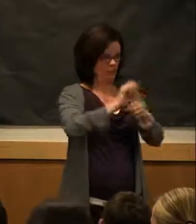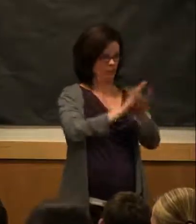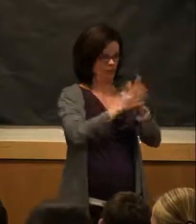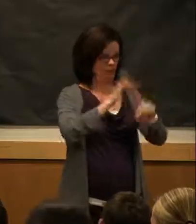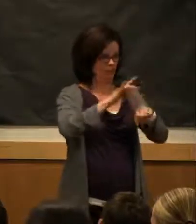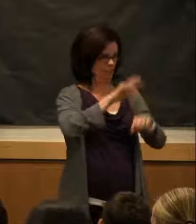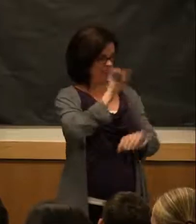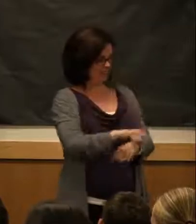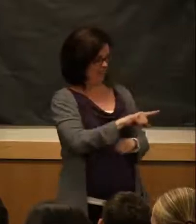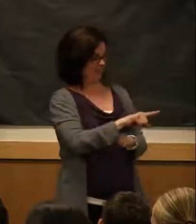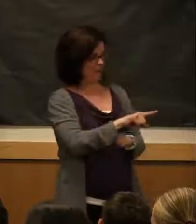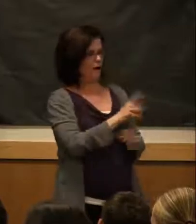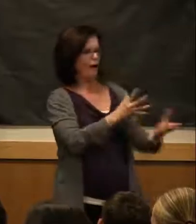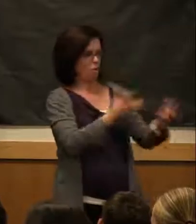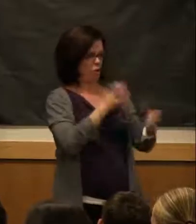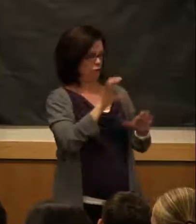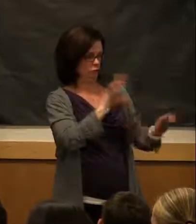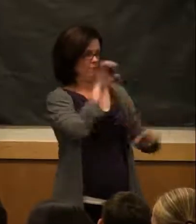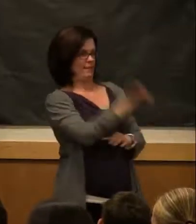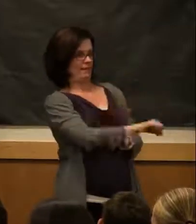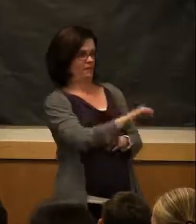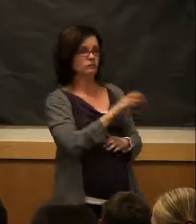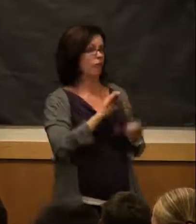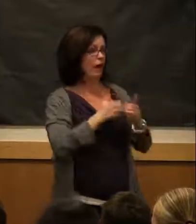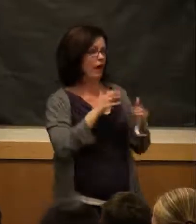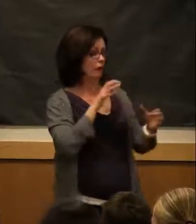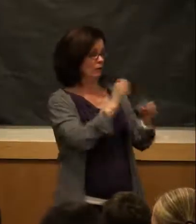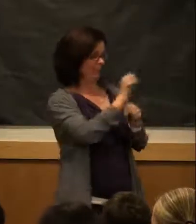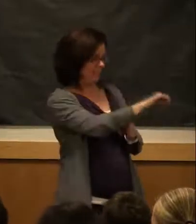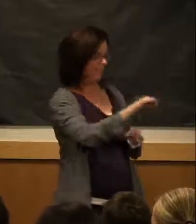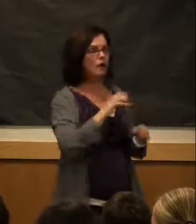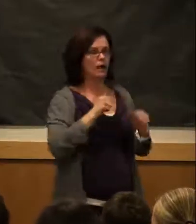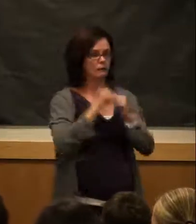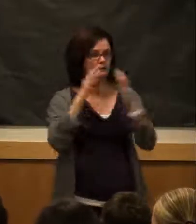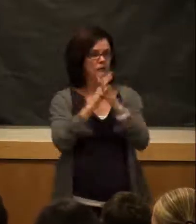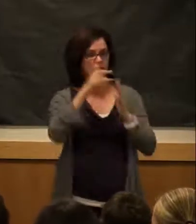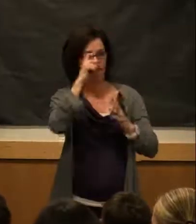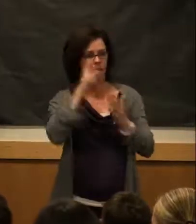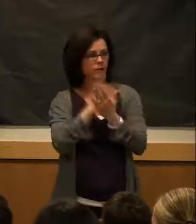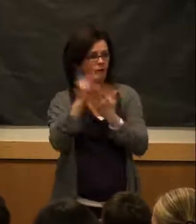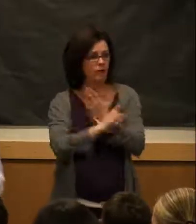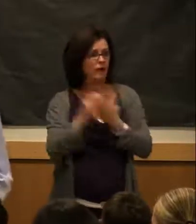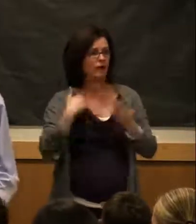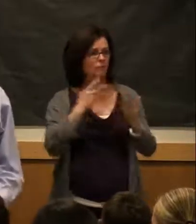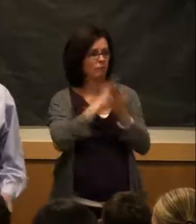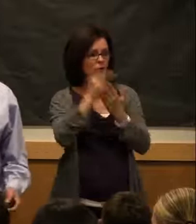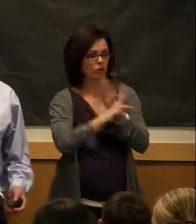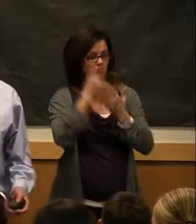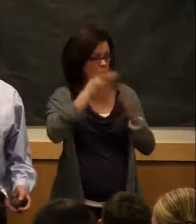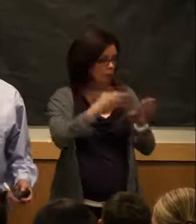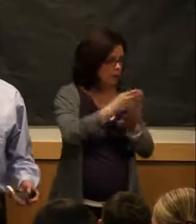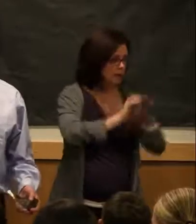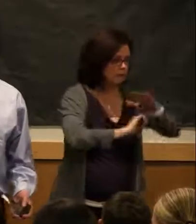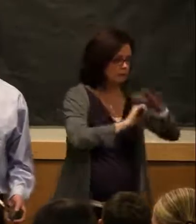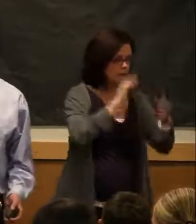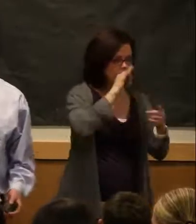what I want to do. And so I started off by running summer programs. We have programs for elementary kids, elementary-aged kids.